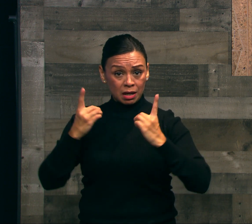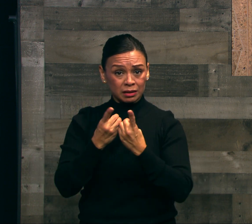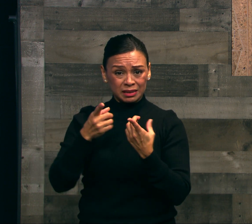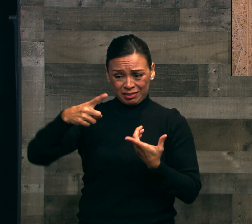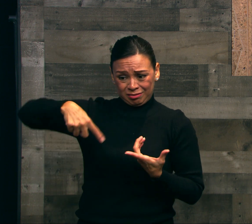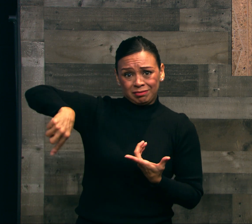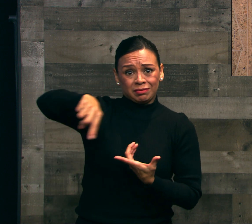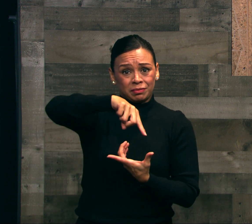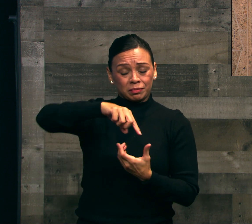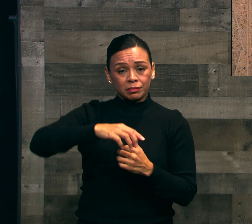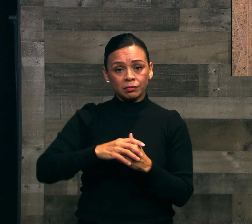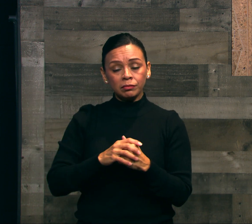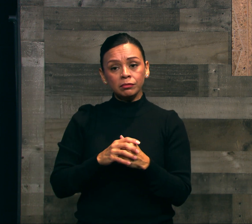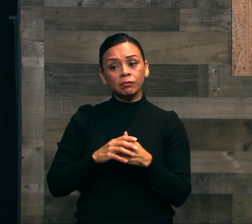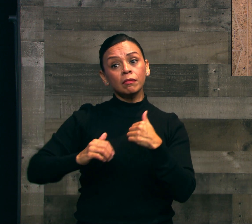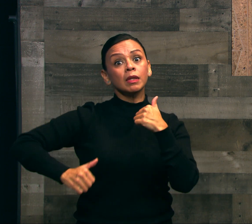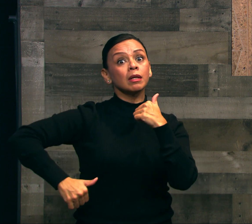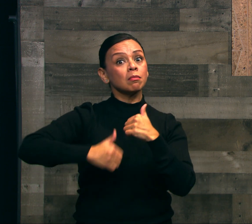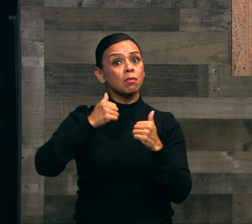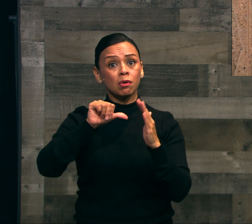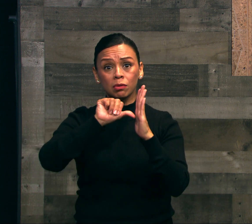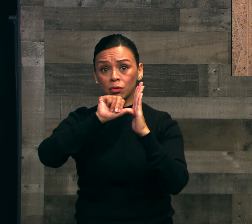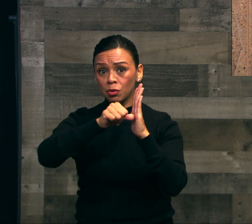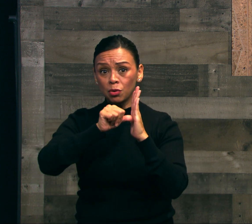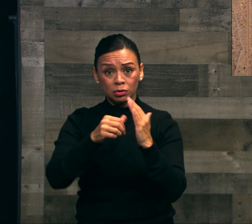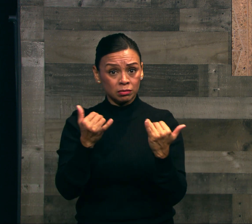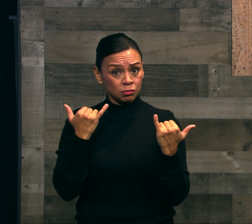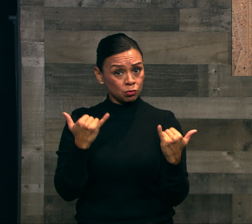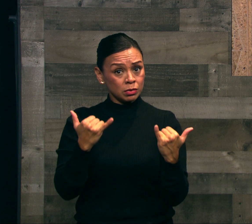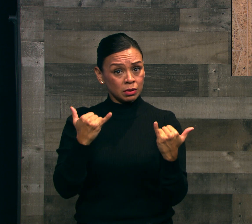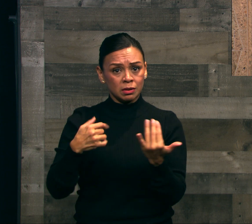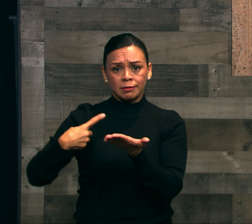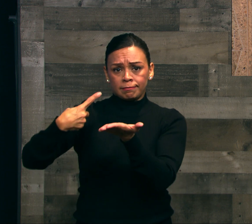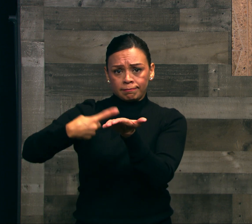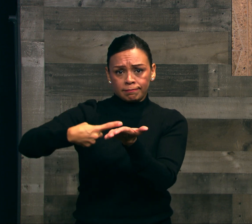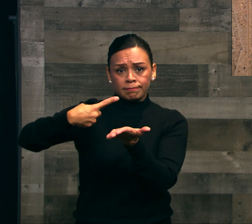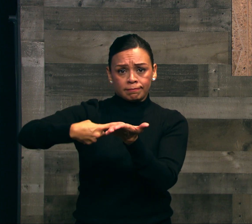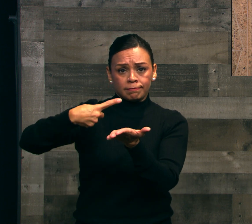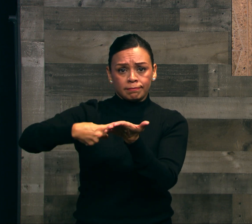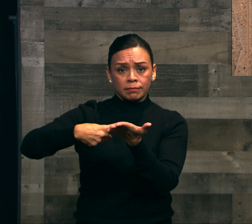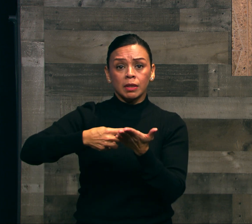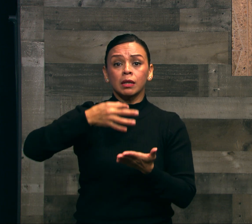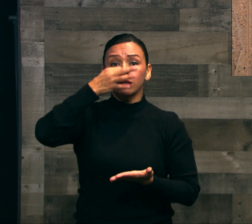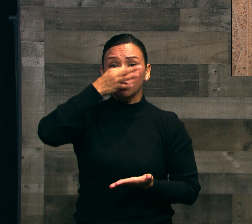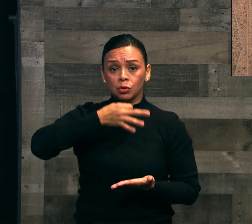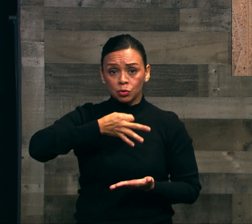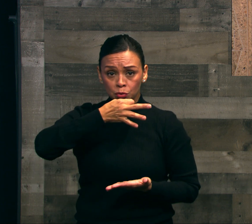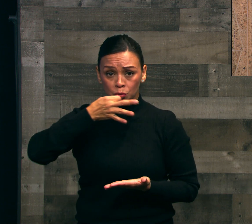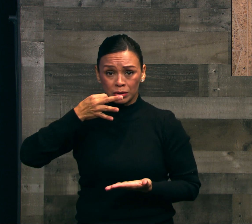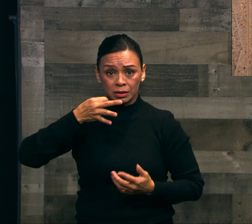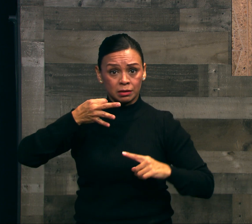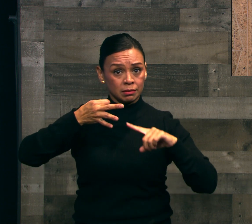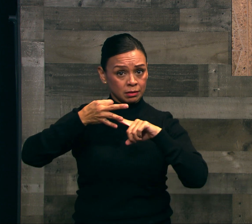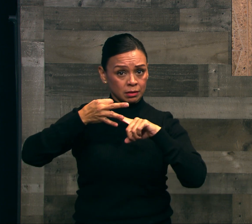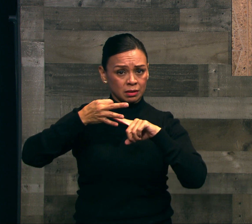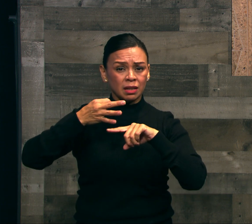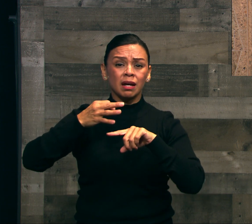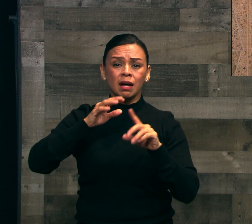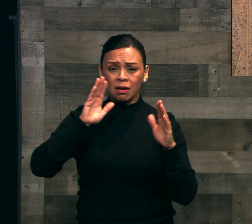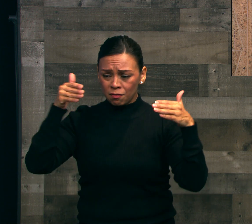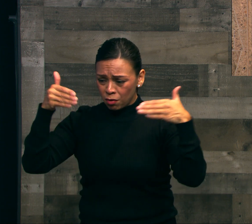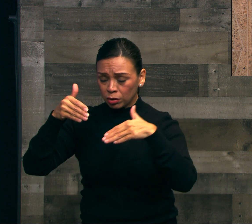archdiocese. Our most present one will be a conversation about the